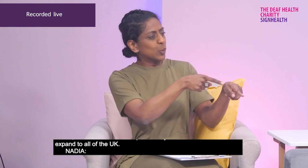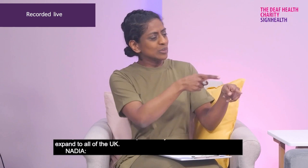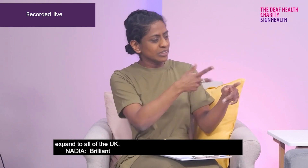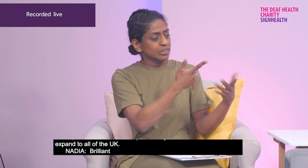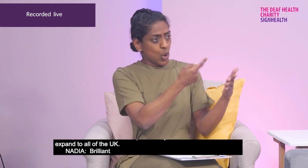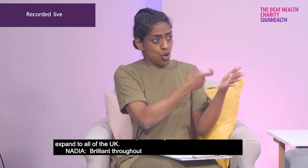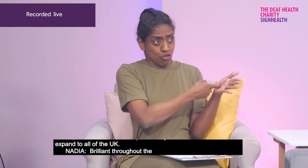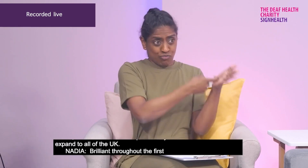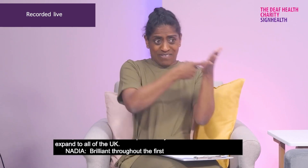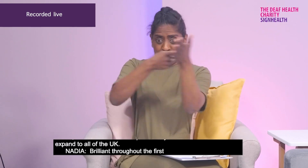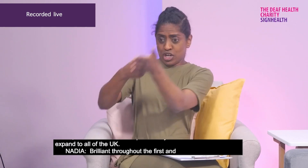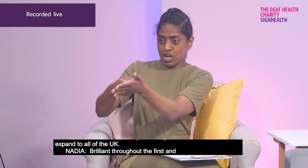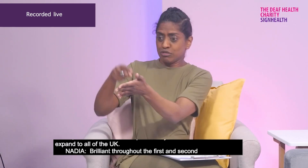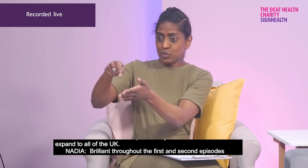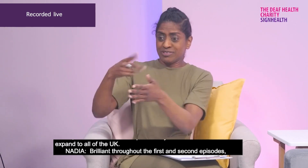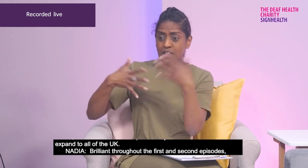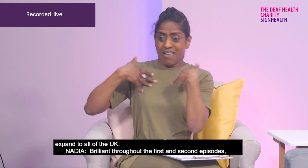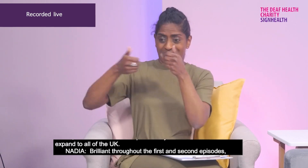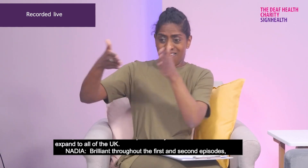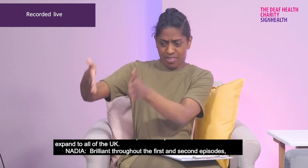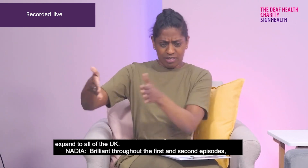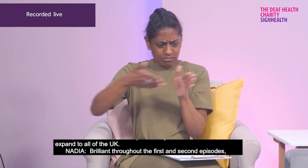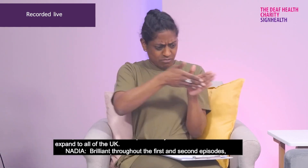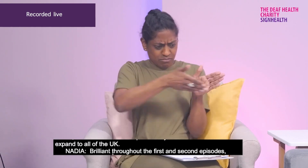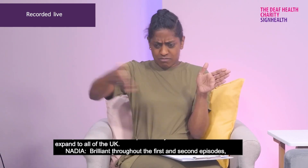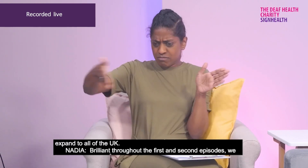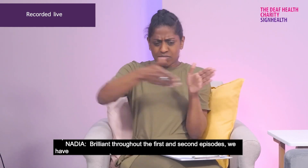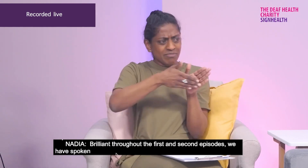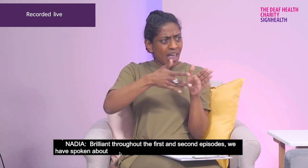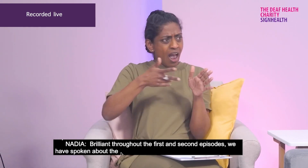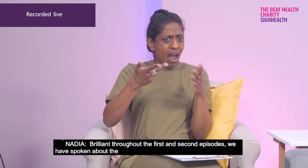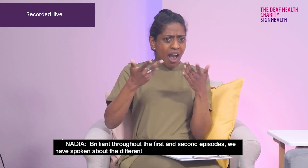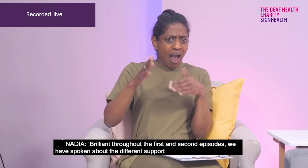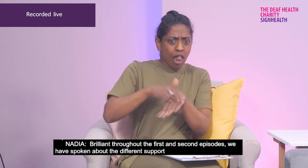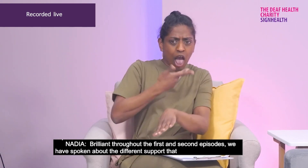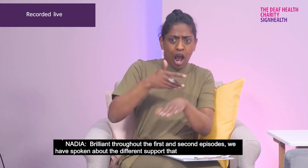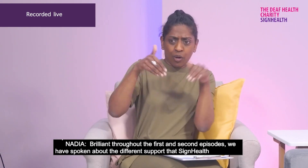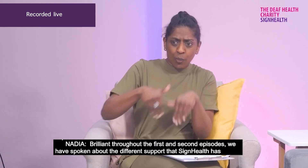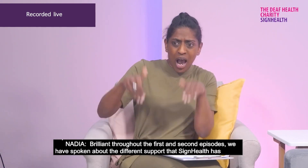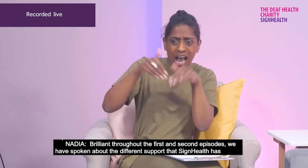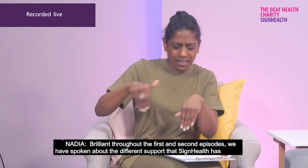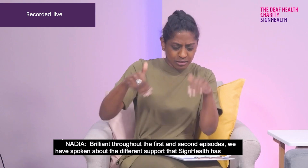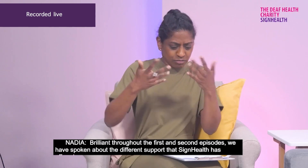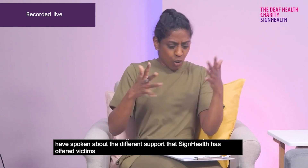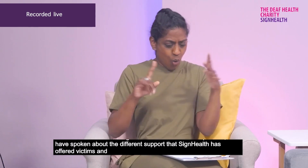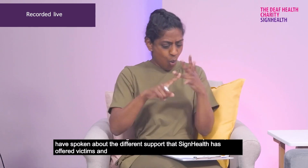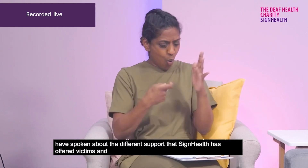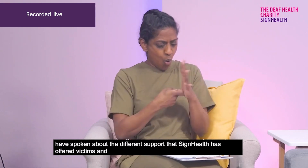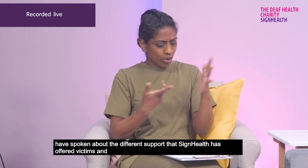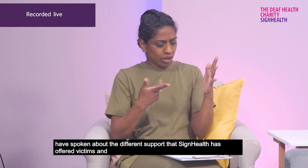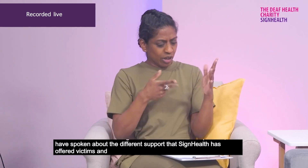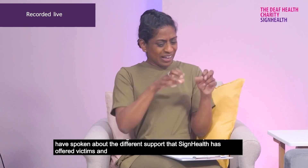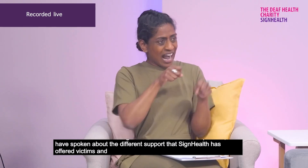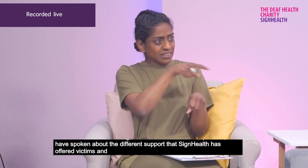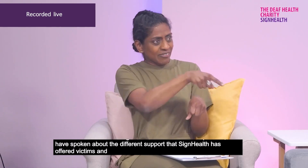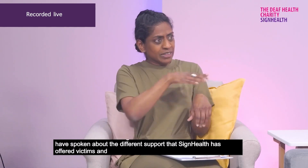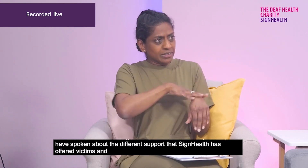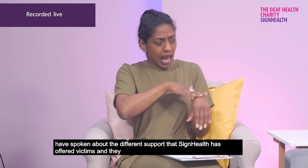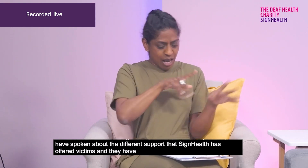Brilliant. So throughout the first and second episodes, we have spoken about the different support that SignHealth has offered victims, and they've said they've been referred